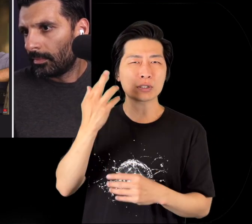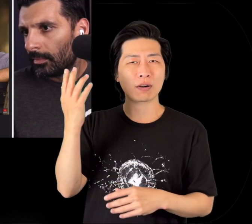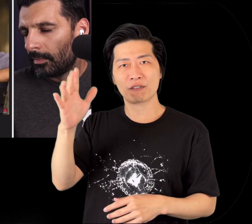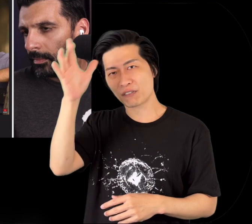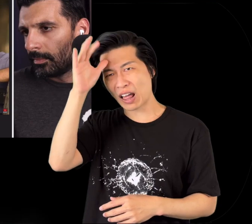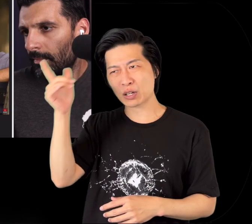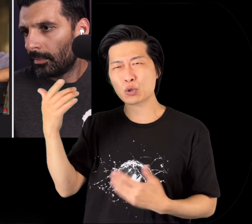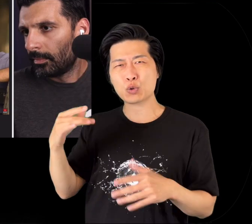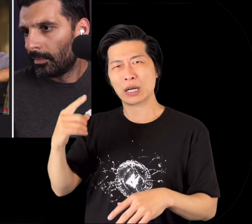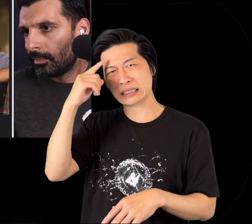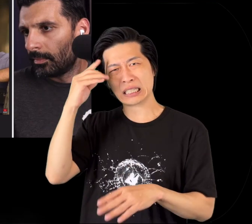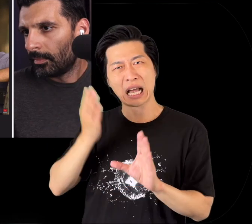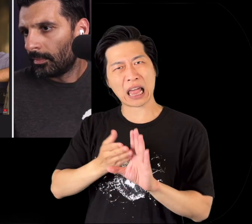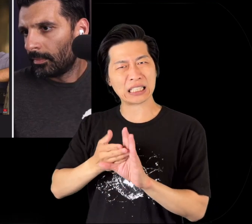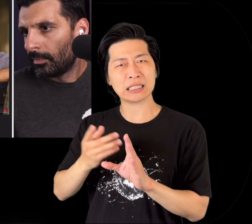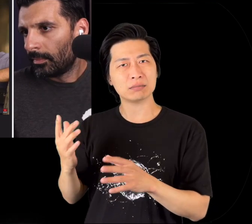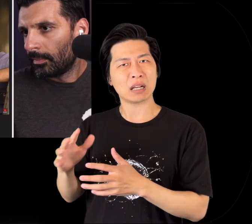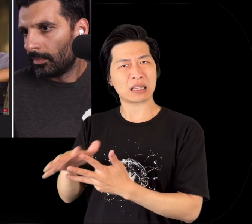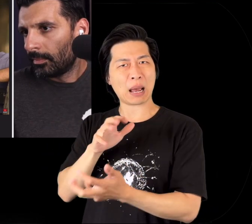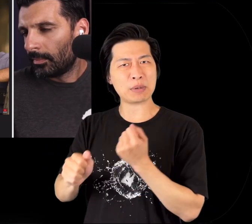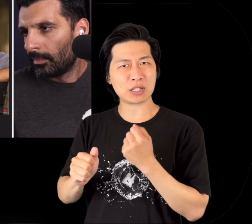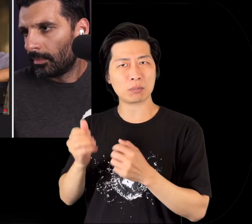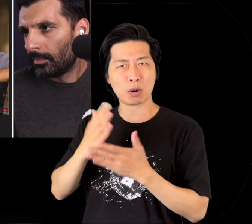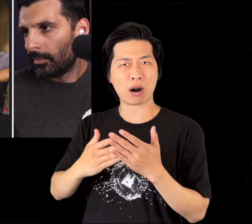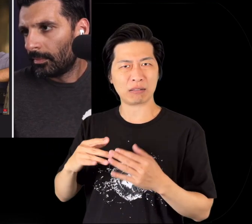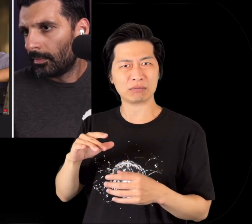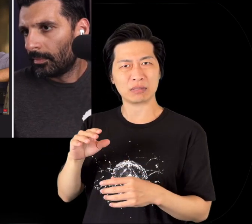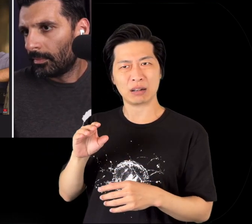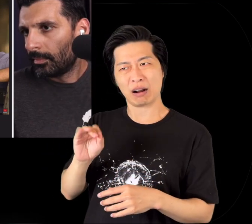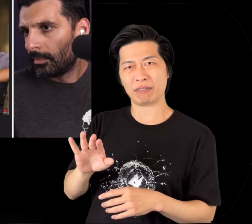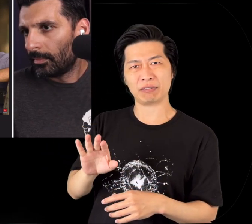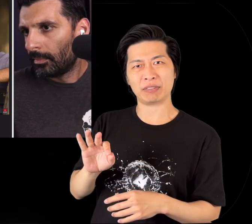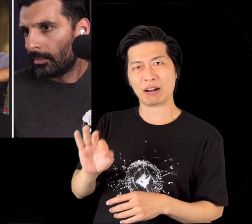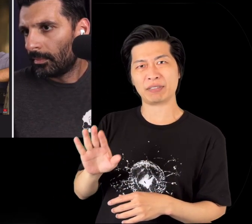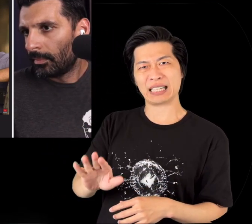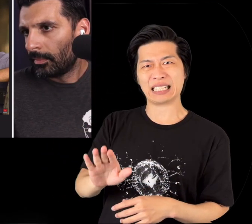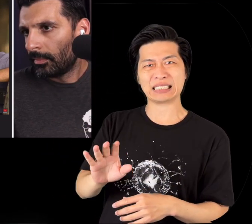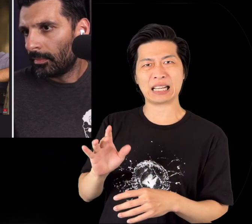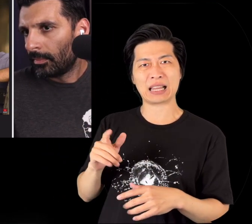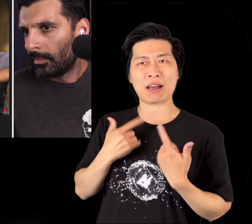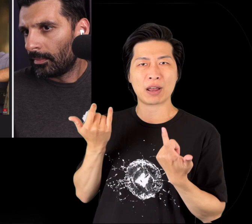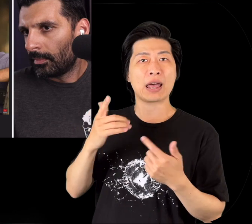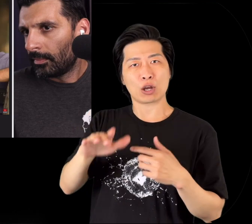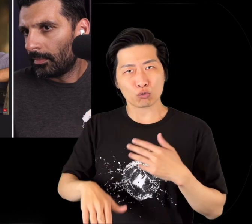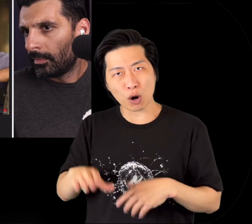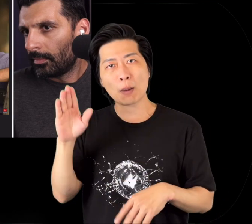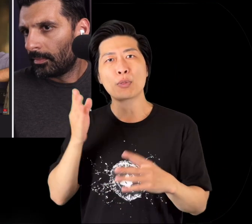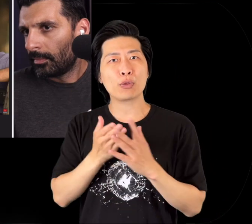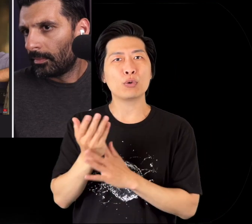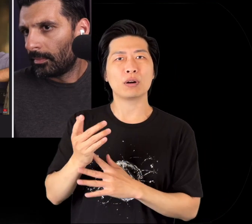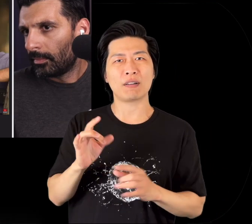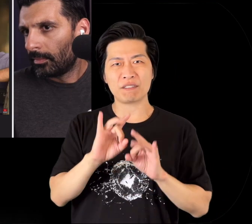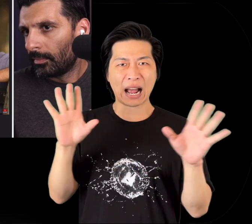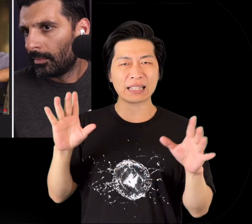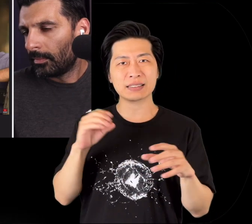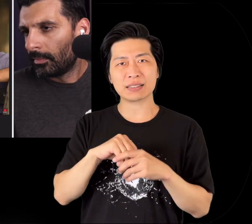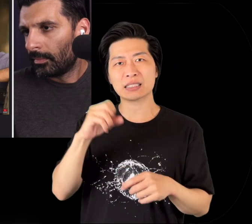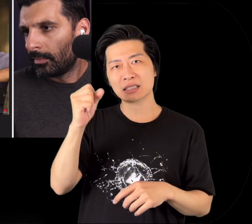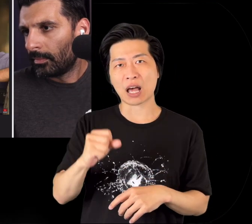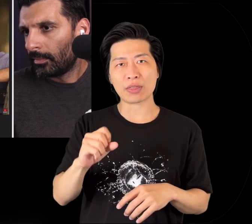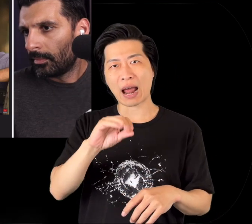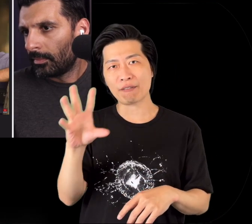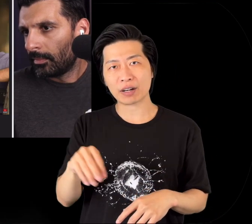very psychologically damaging part of his life, to growing up in the violence of South Africa. He